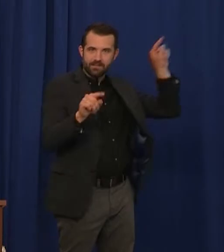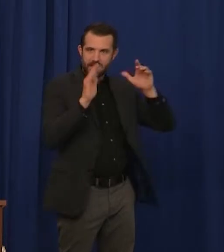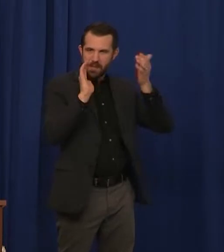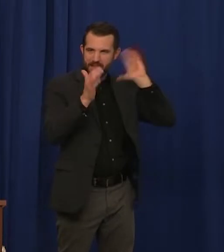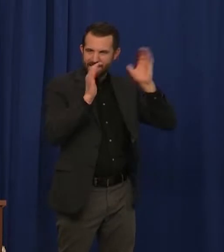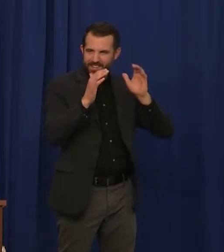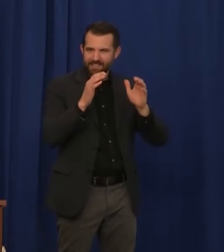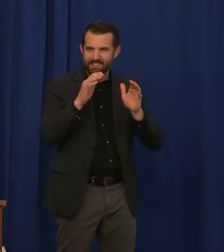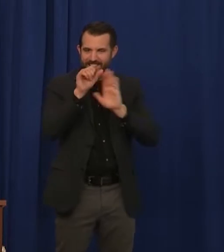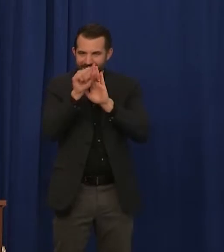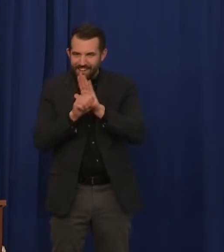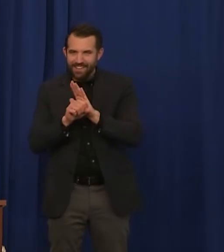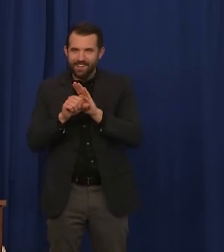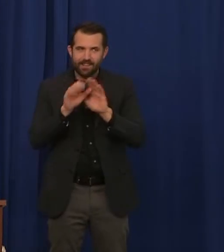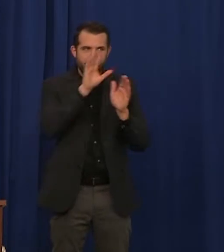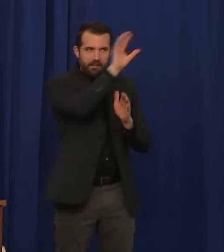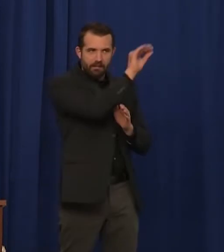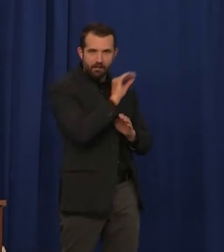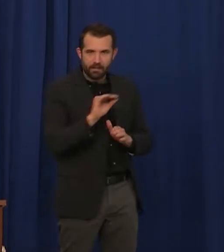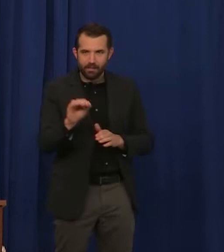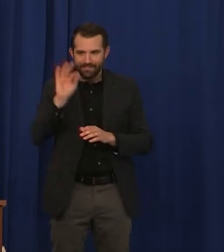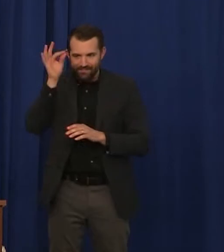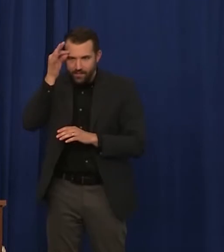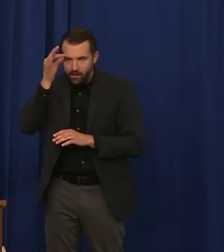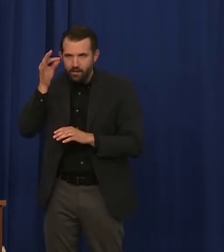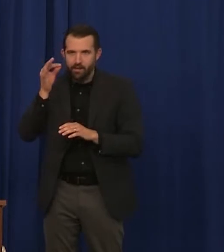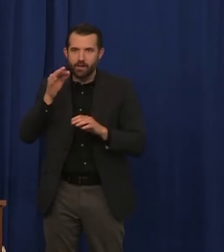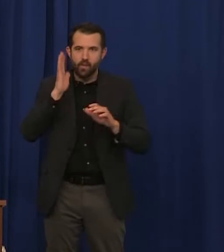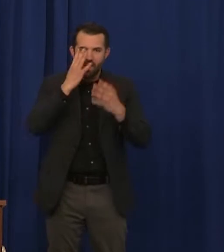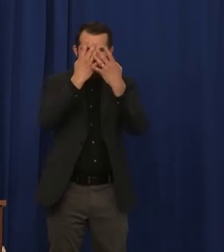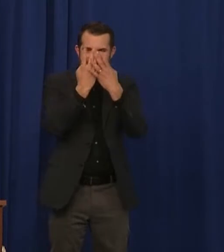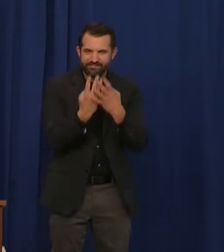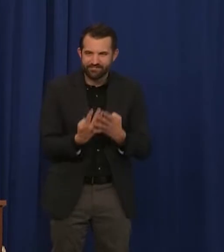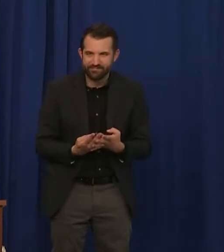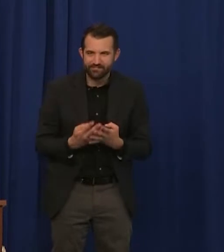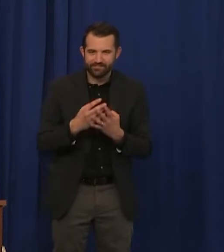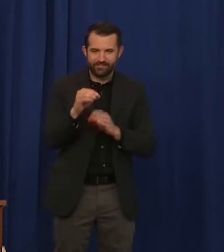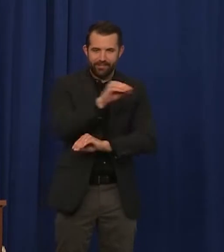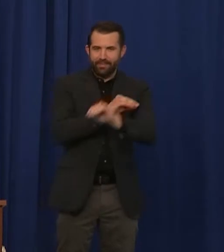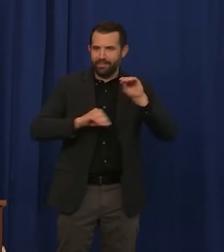least have been ramping up and are much better prepared